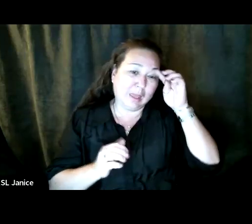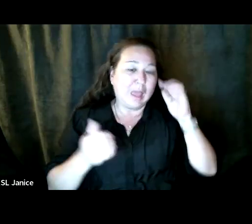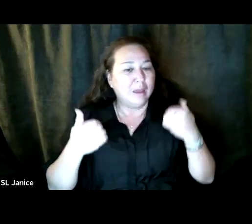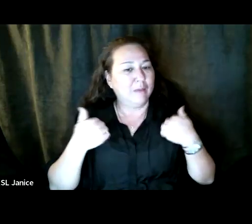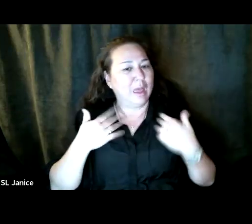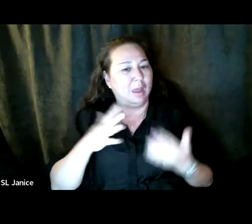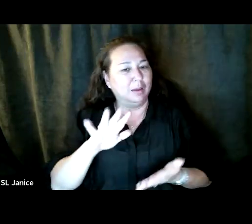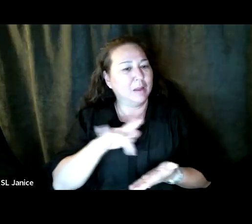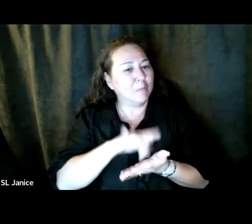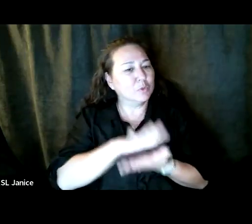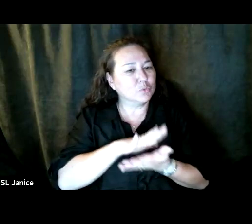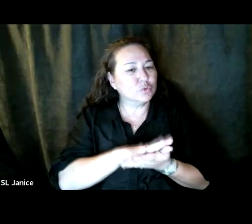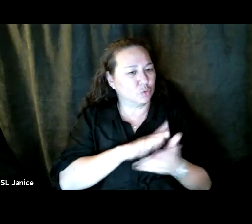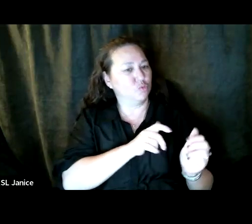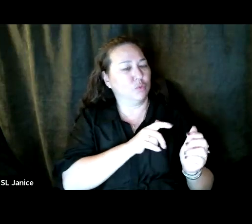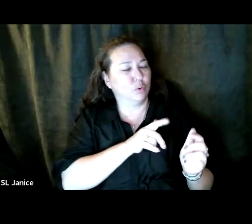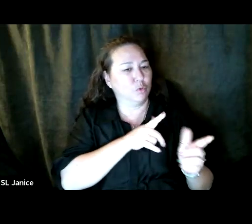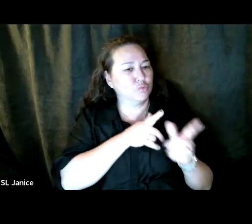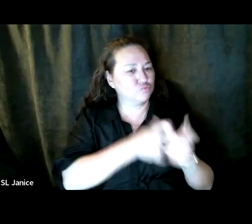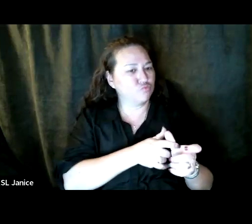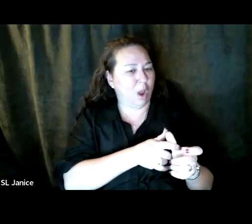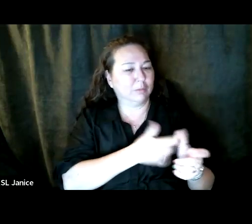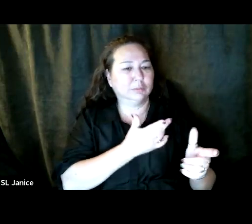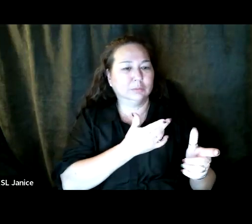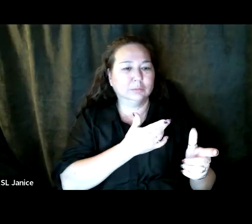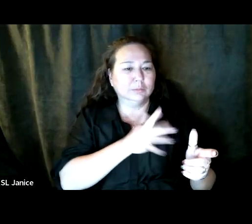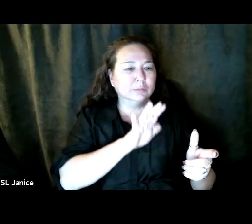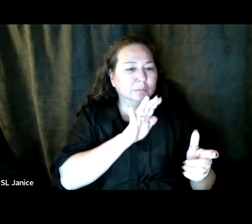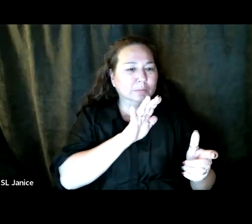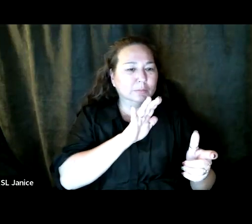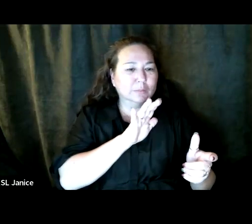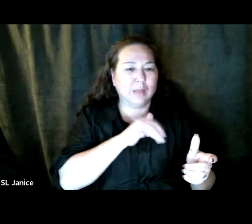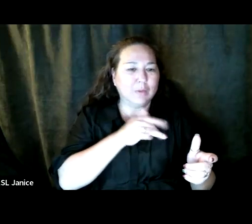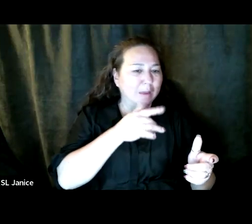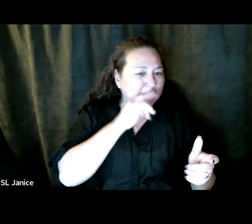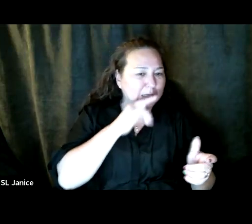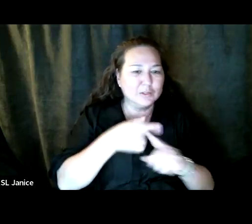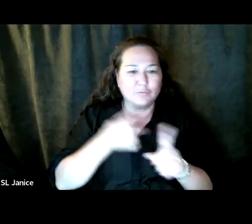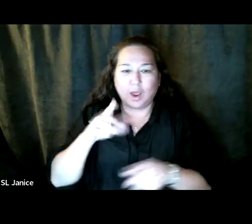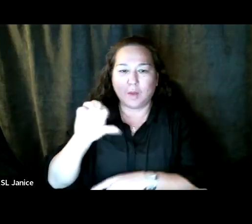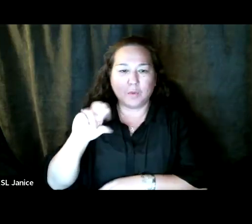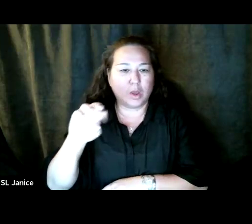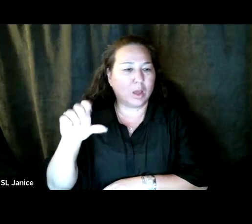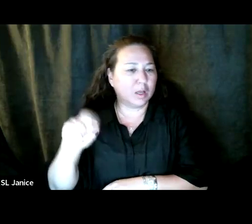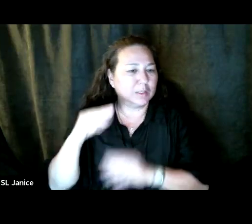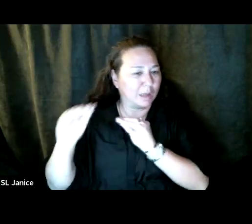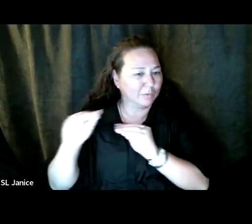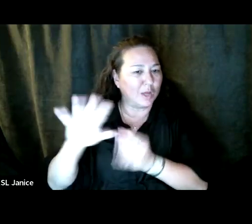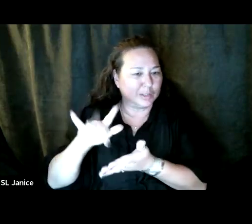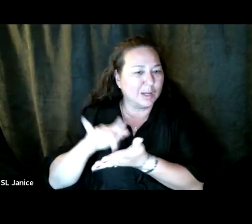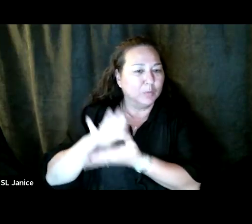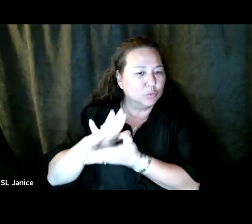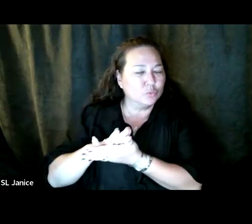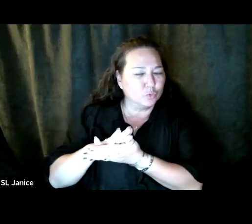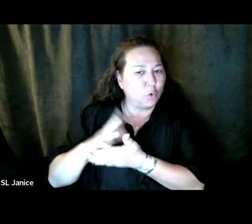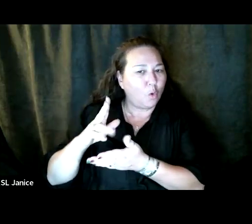the middle school track program. My kids competed in Junior Olympics. We did races in Franklin Park. And I just